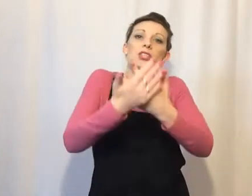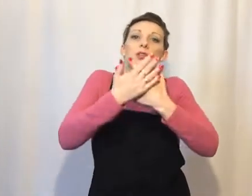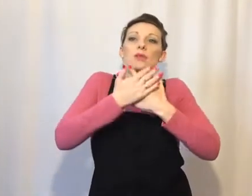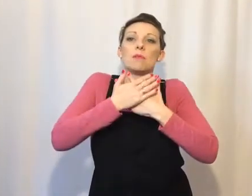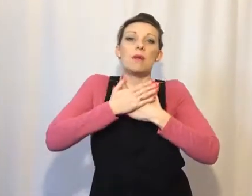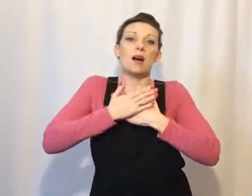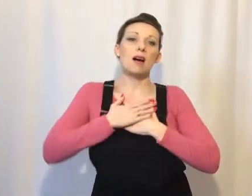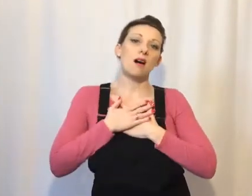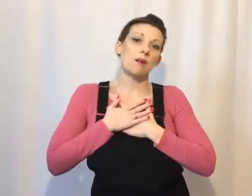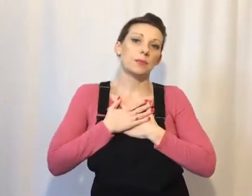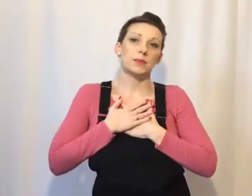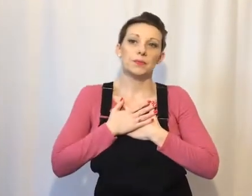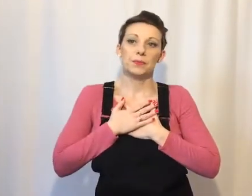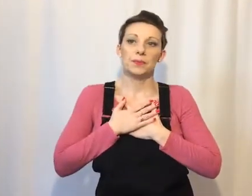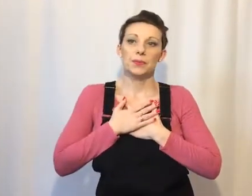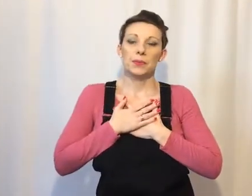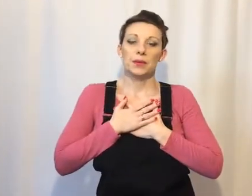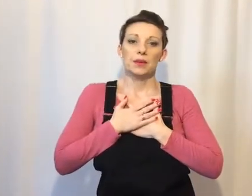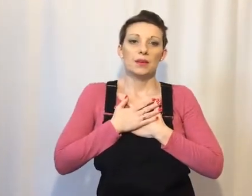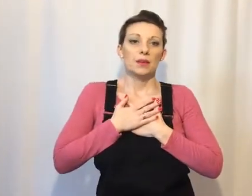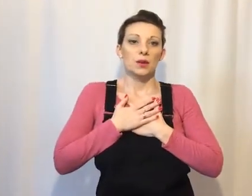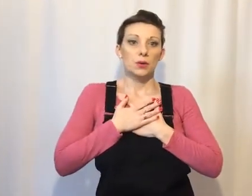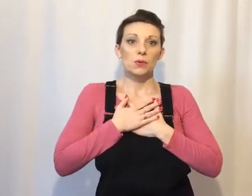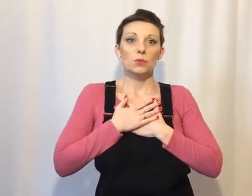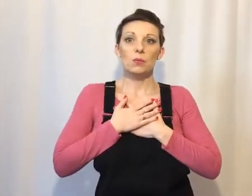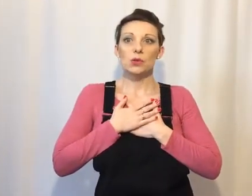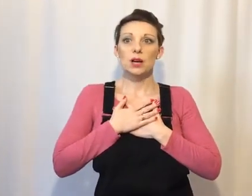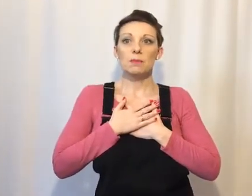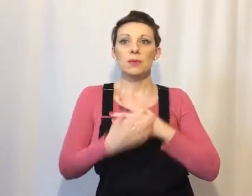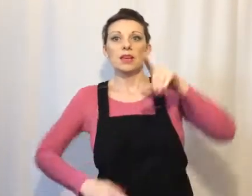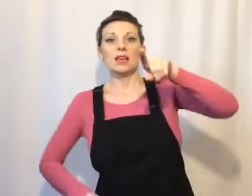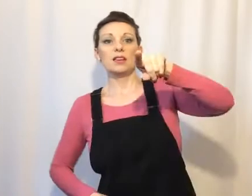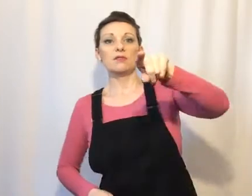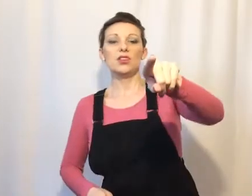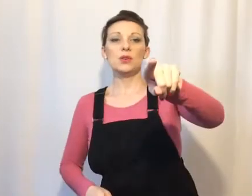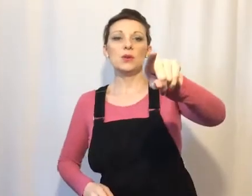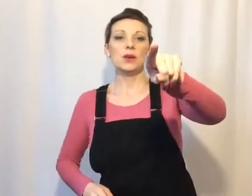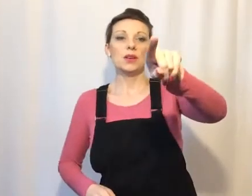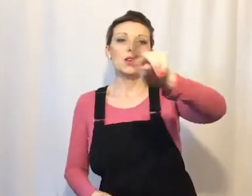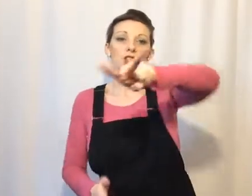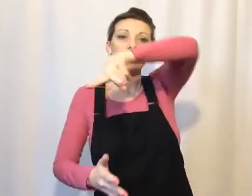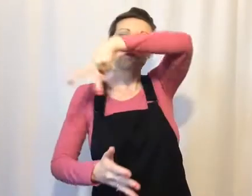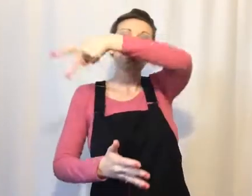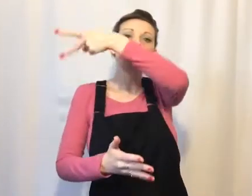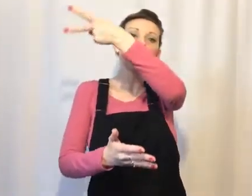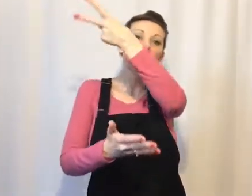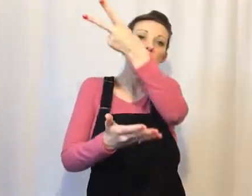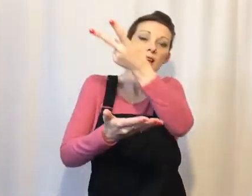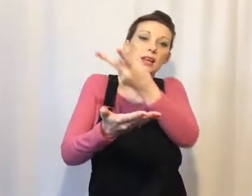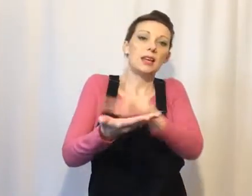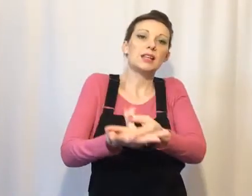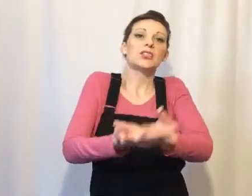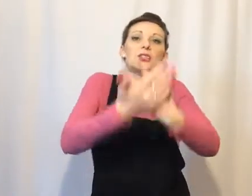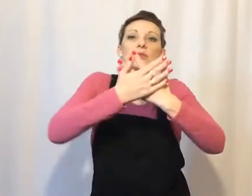into my arms. Cool, one more time. If you should fall into